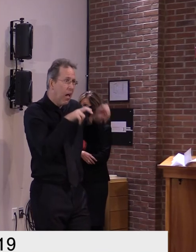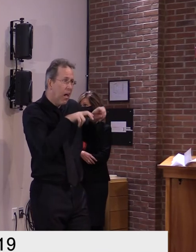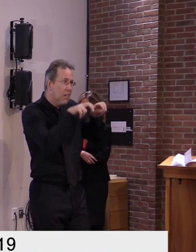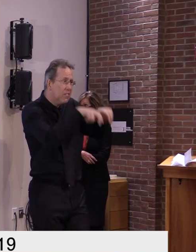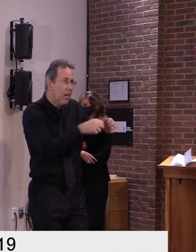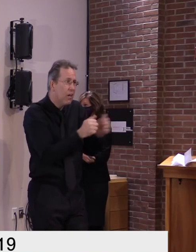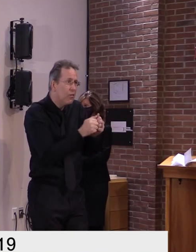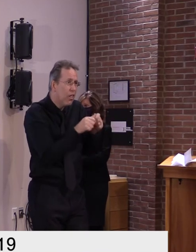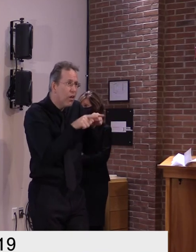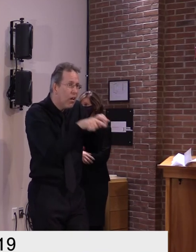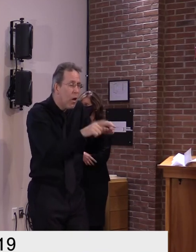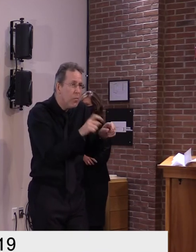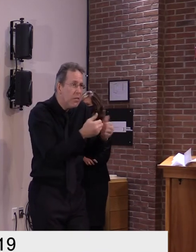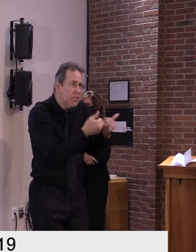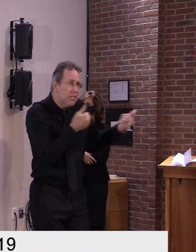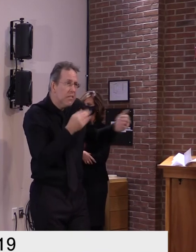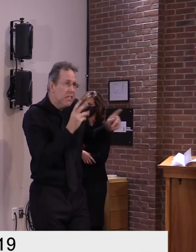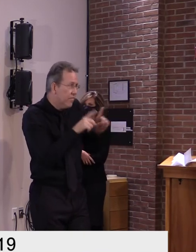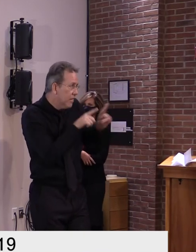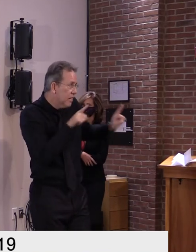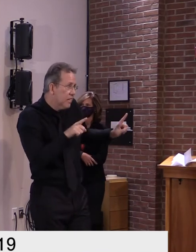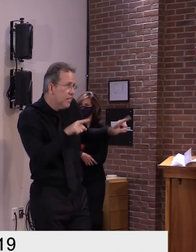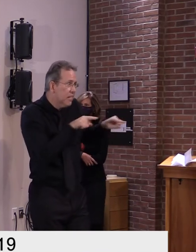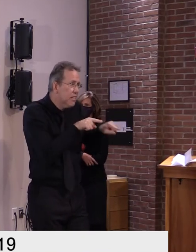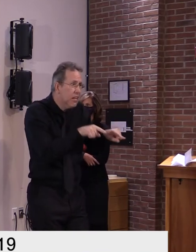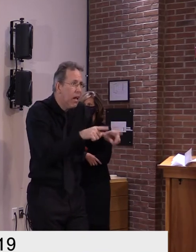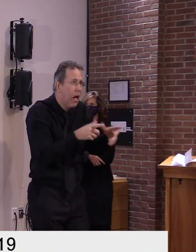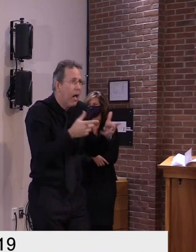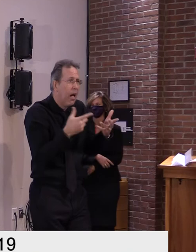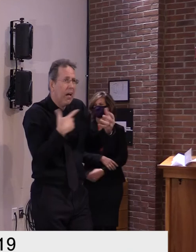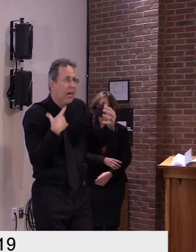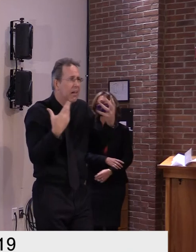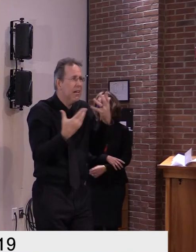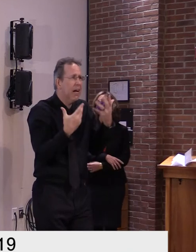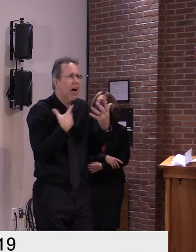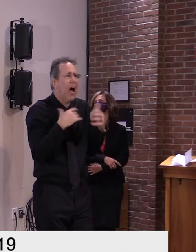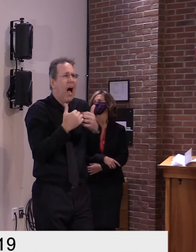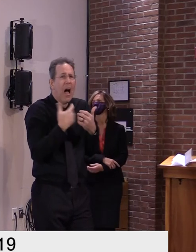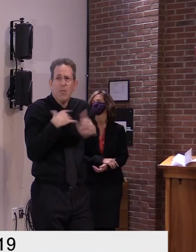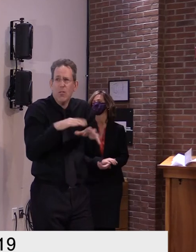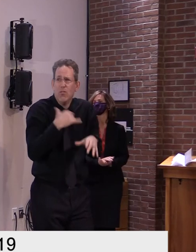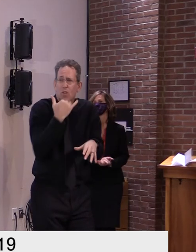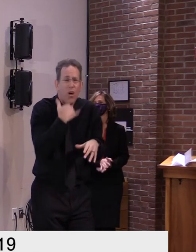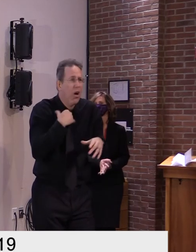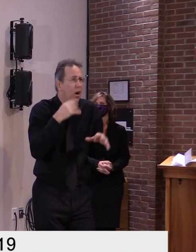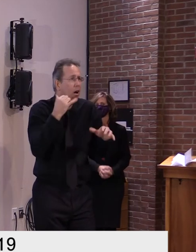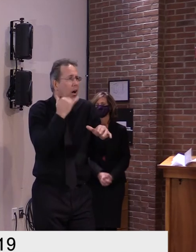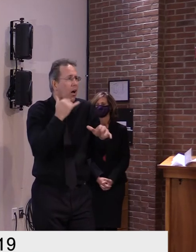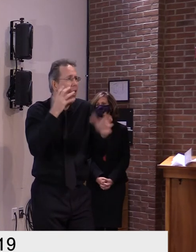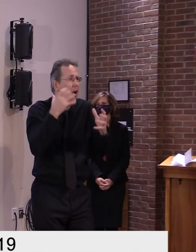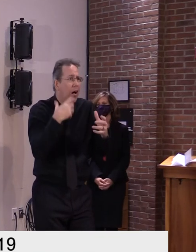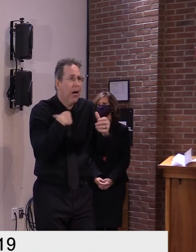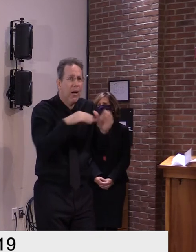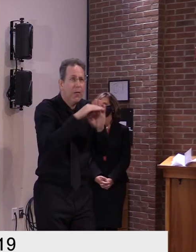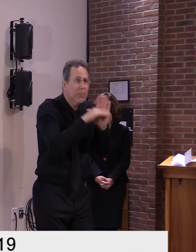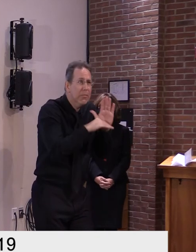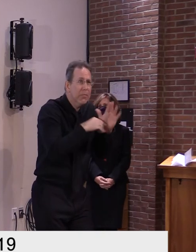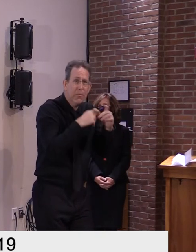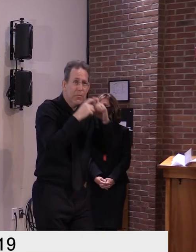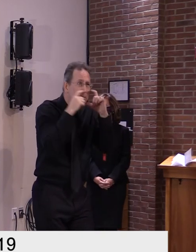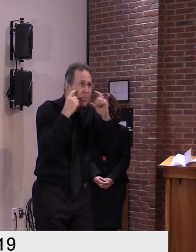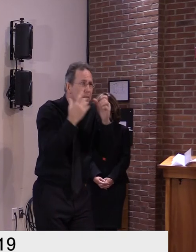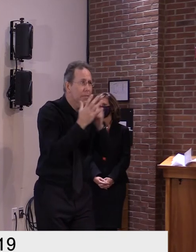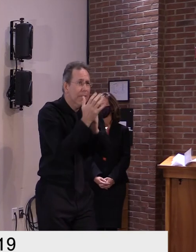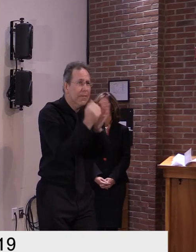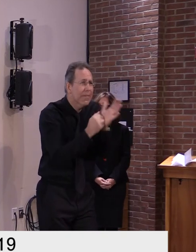a multi-household gathering if you've got your kids outside bundled with their faces covered on separate sleds and that sort